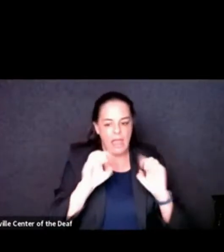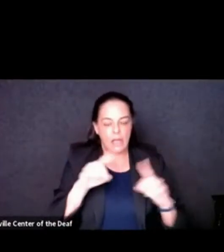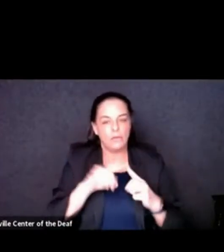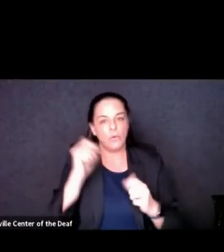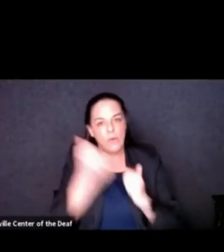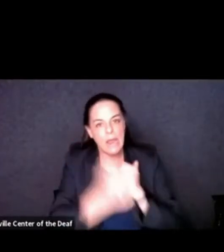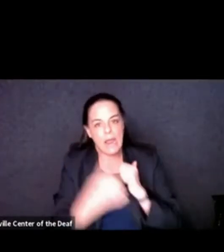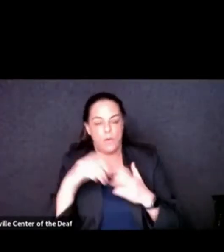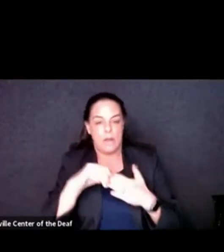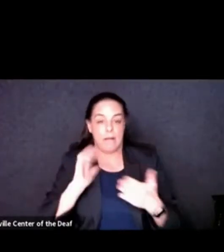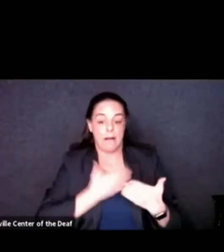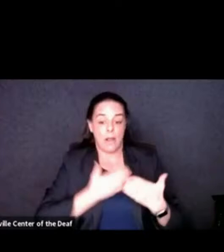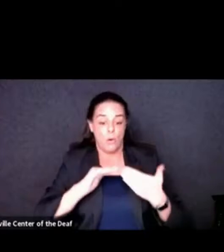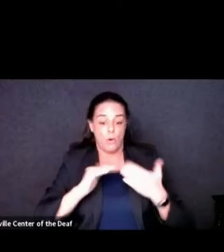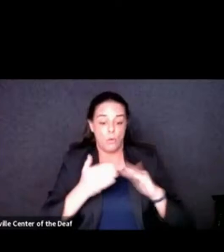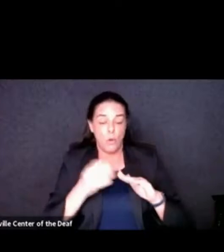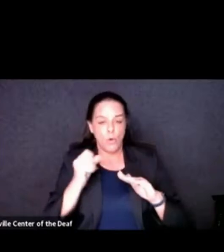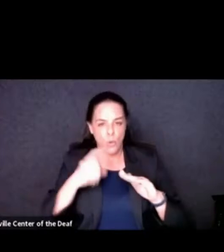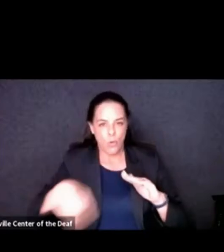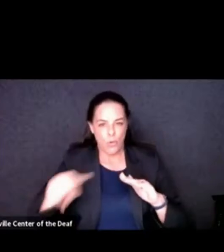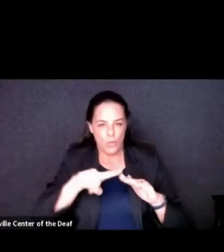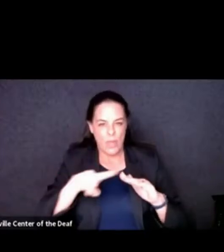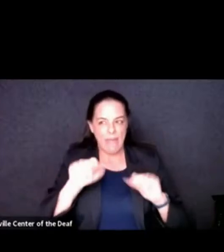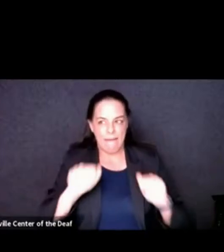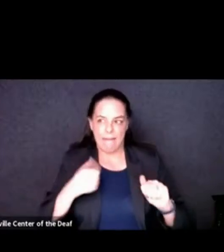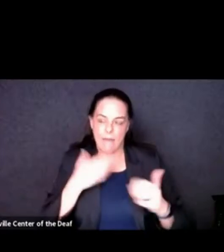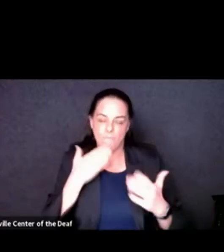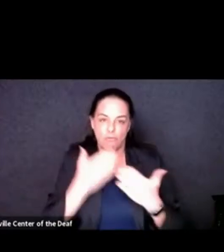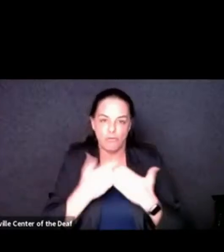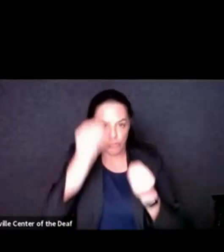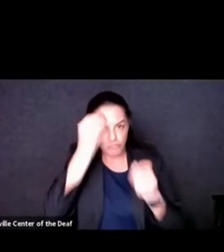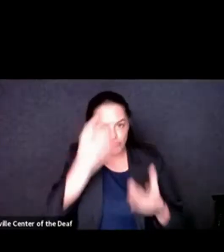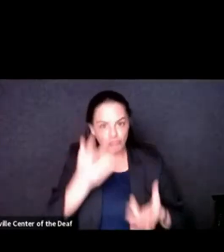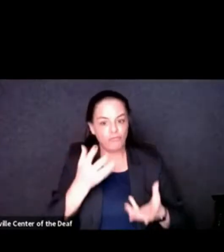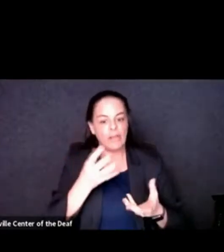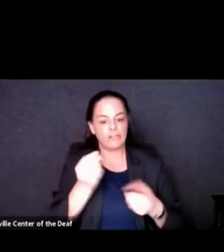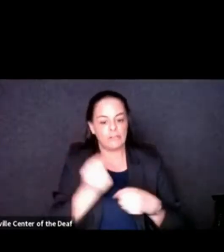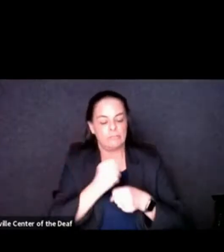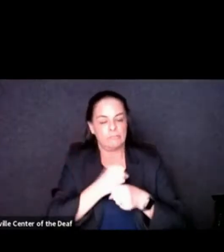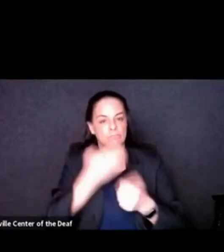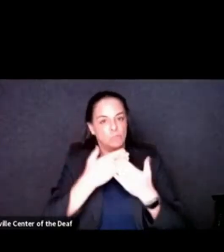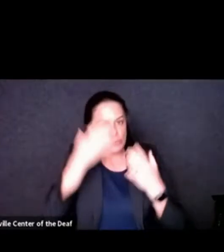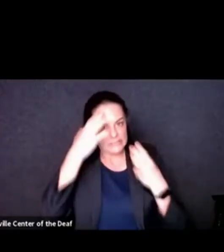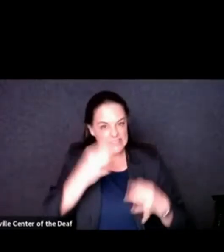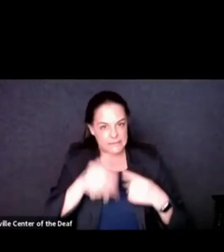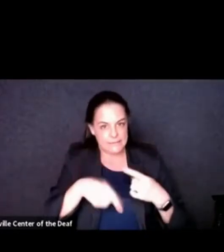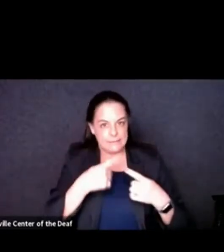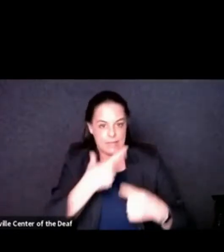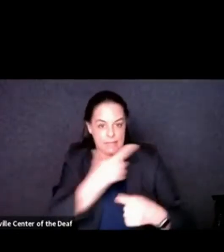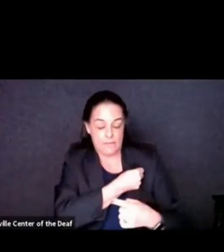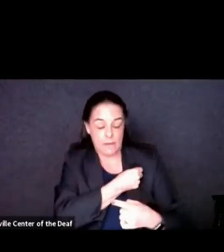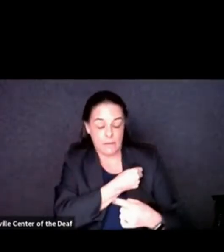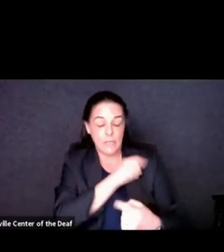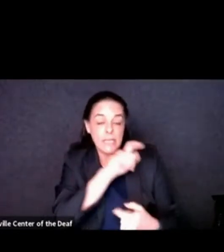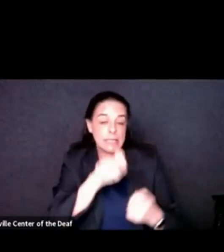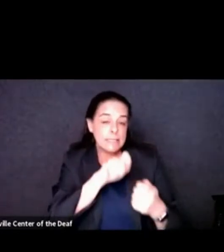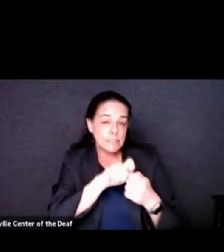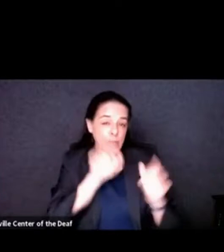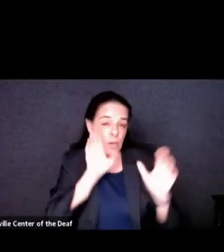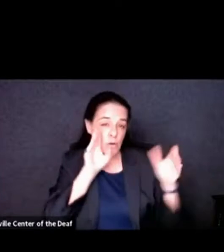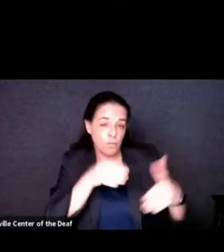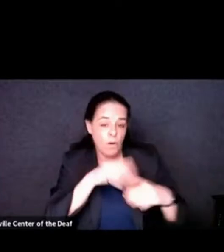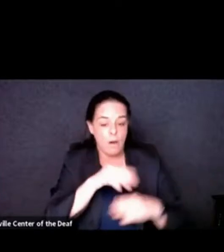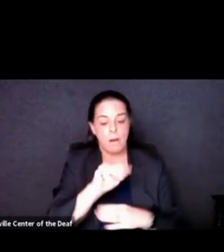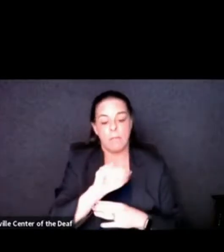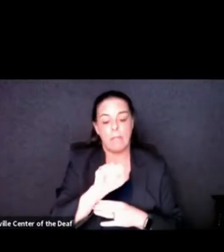so that they can make informed decisions about the vaccine. This includes a particular focus on our minority communities, including those